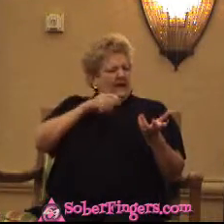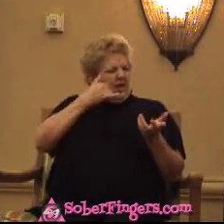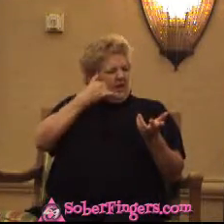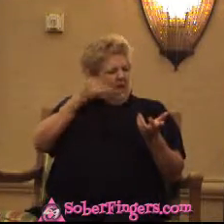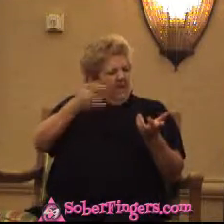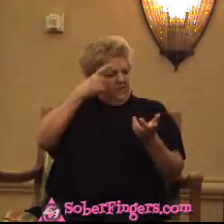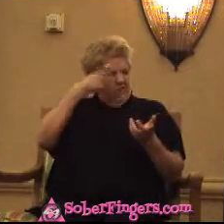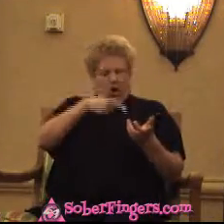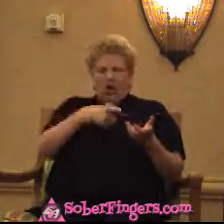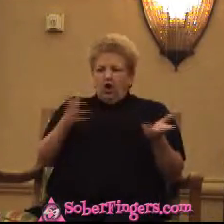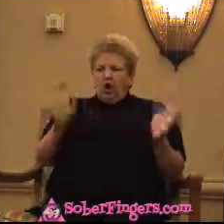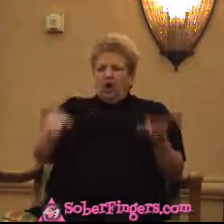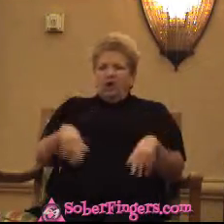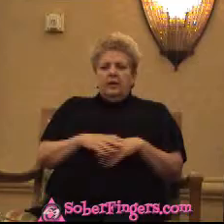go to the phone booth. I went to Las Vegas.